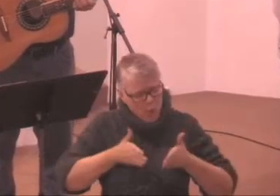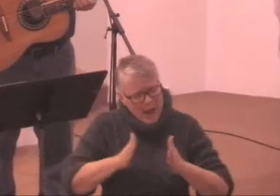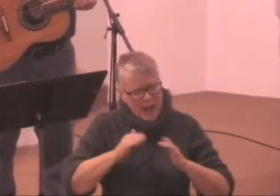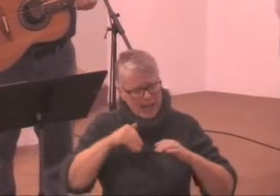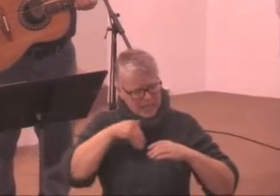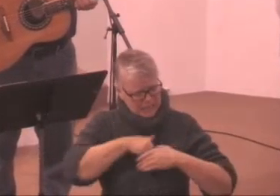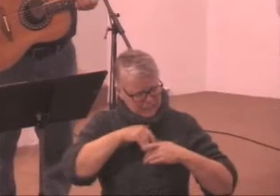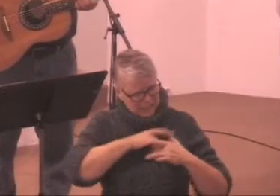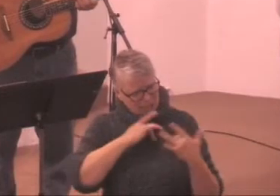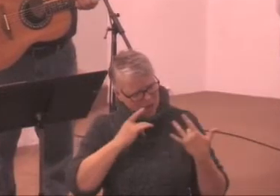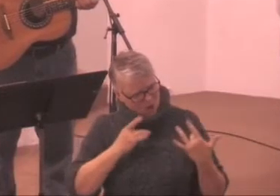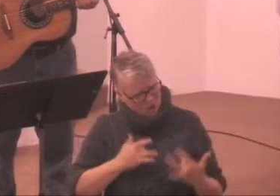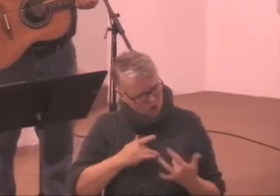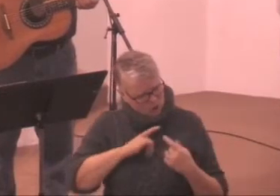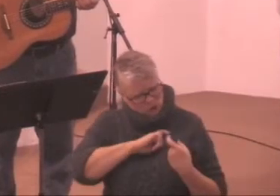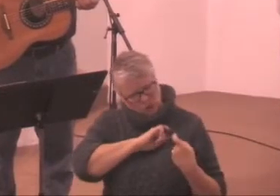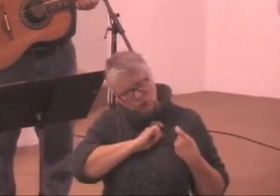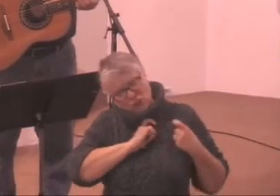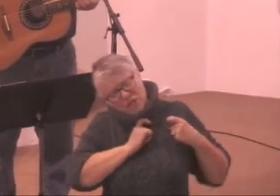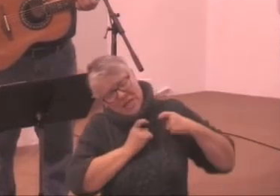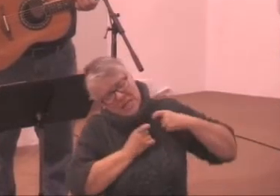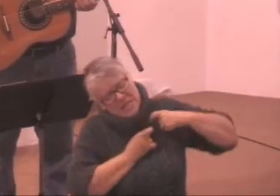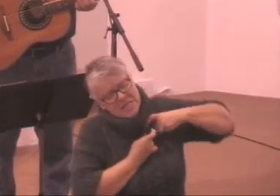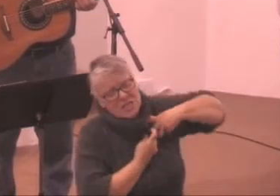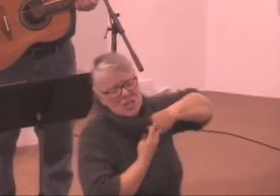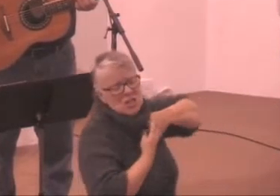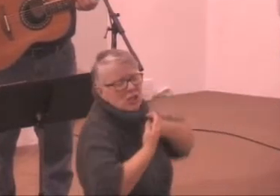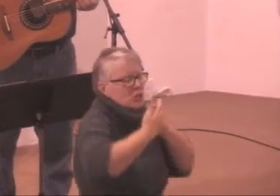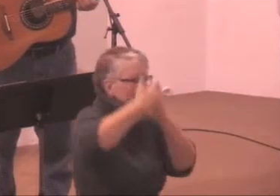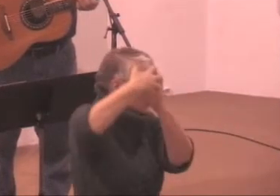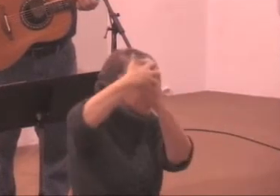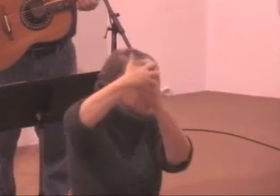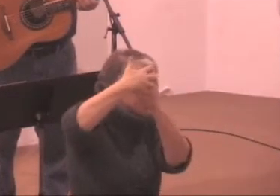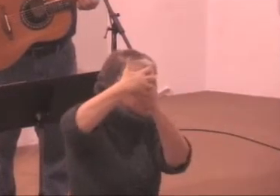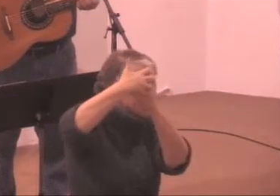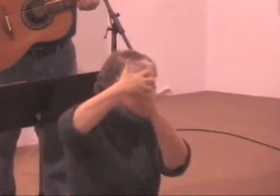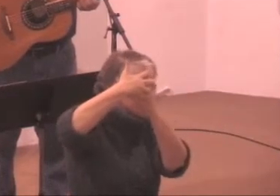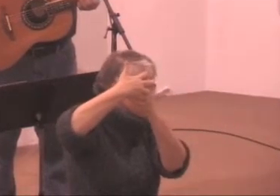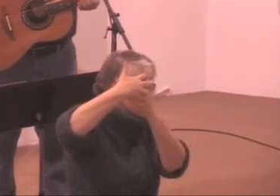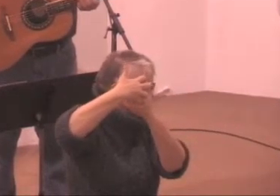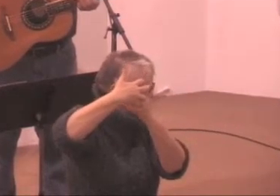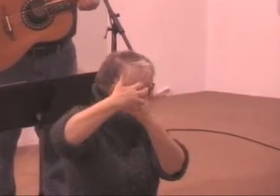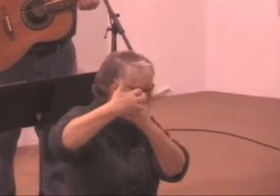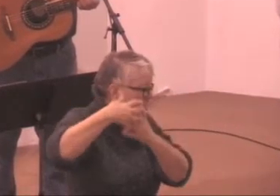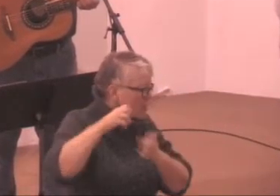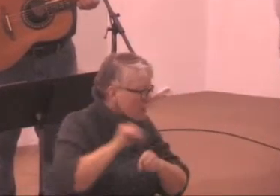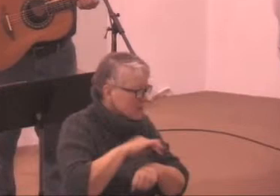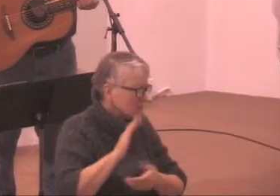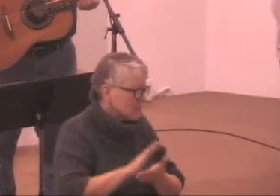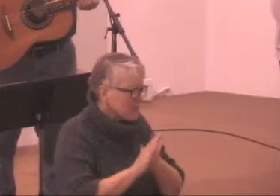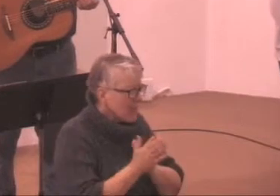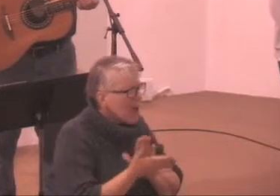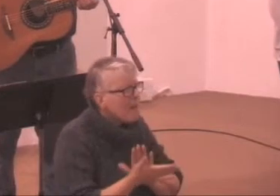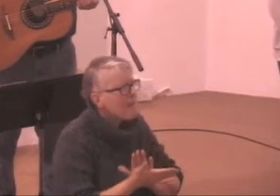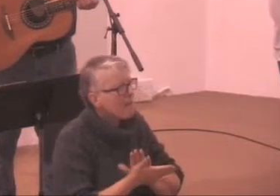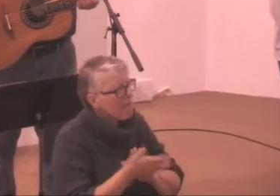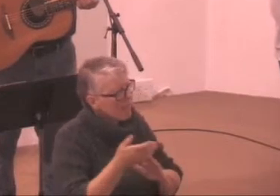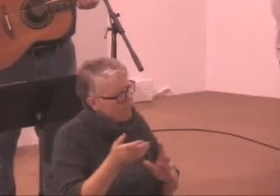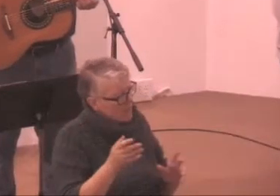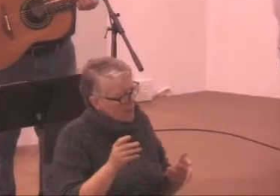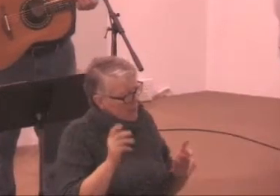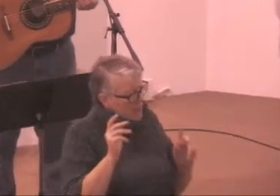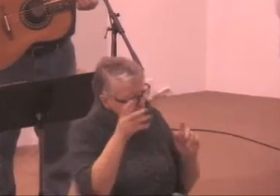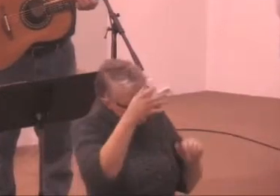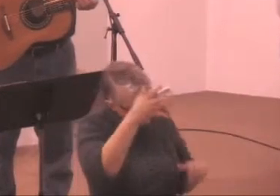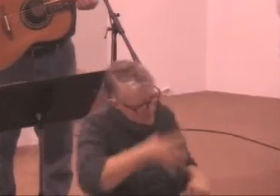you. Lord, take our hearts, mold us and make us to the men and women of God you've called us.